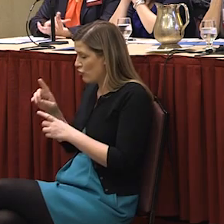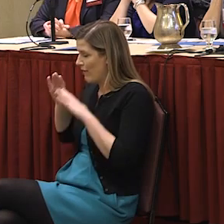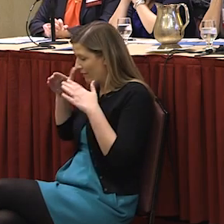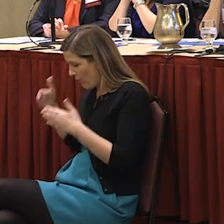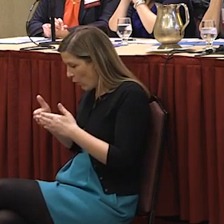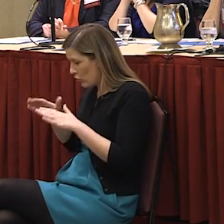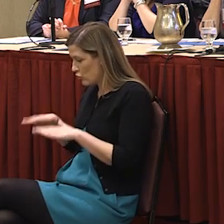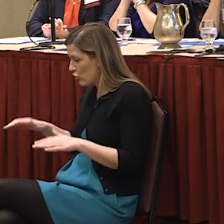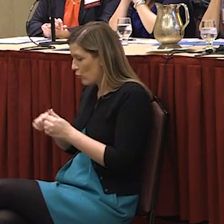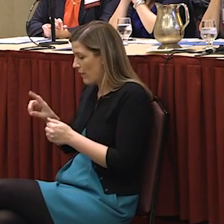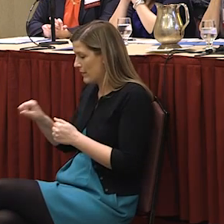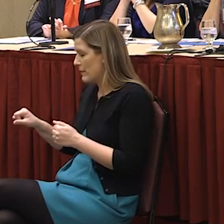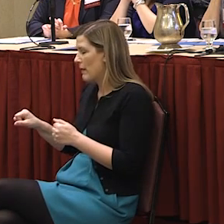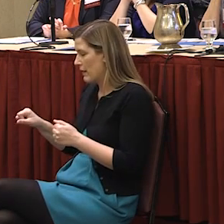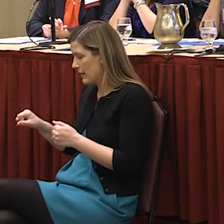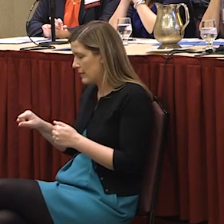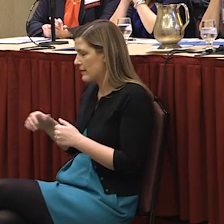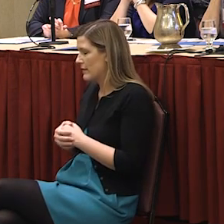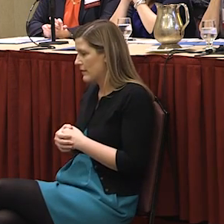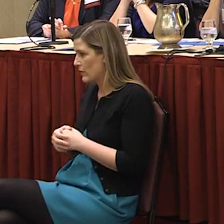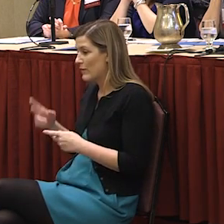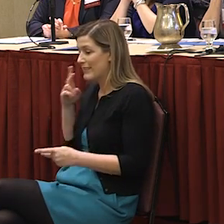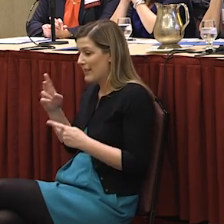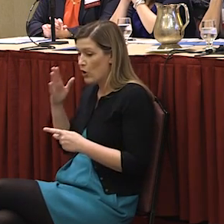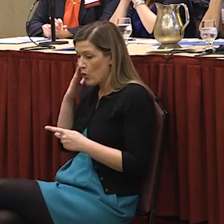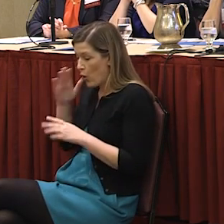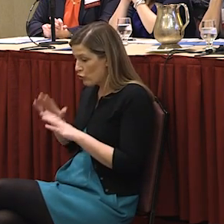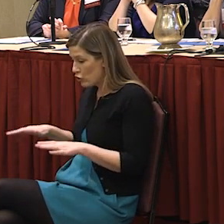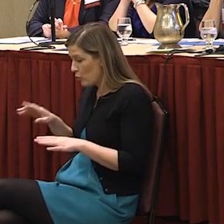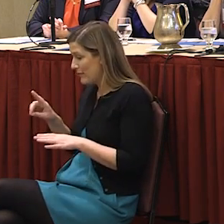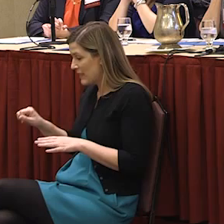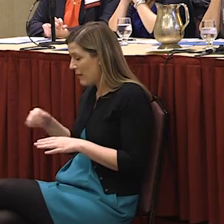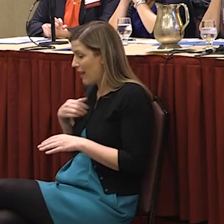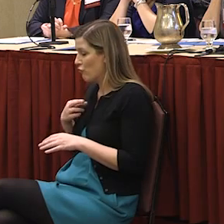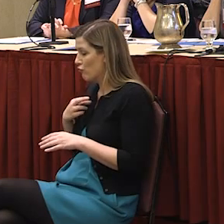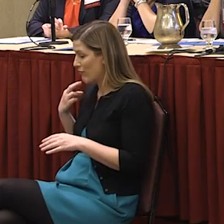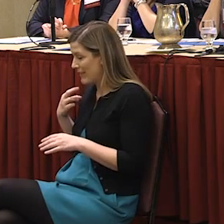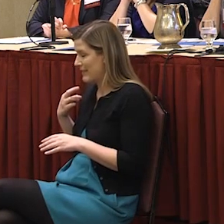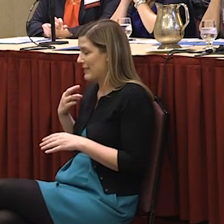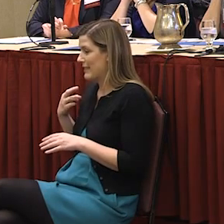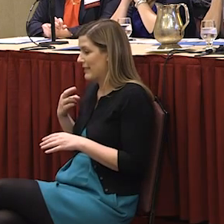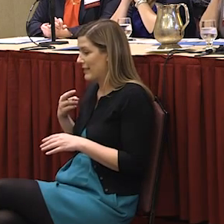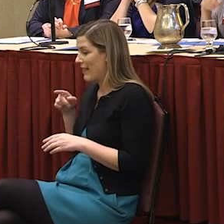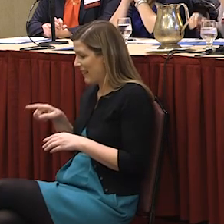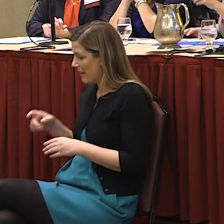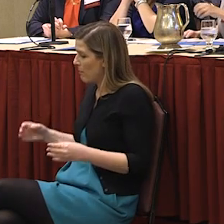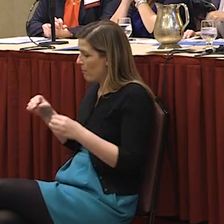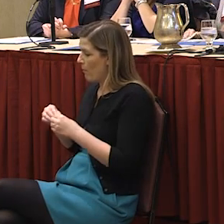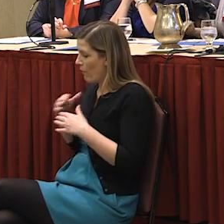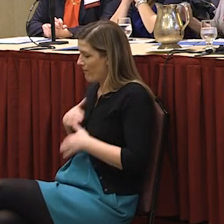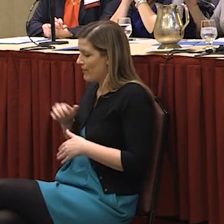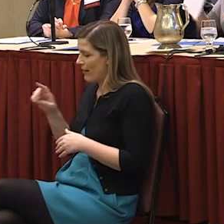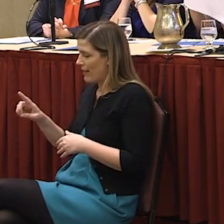on children with disabilities. So seeing that we know that children with disabilities and having more phys ed, is an issue, it has